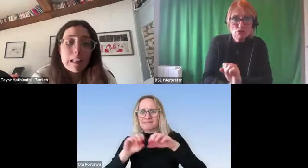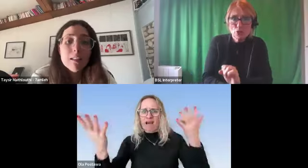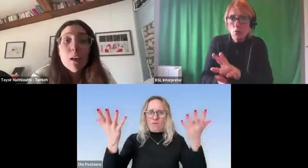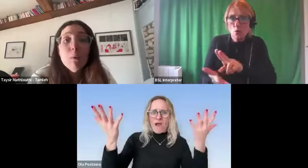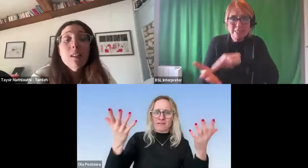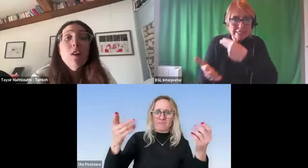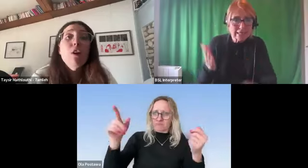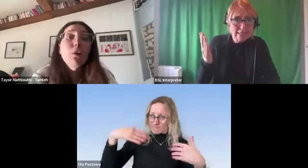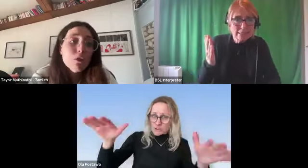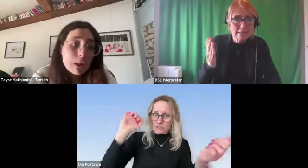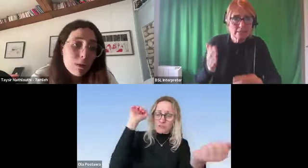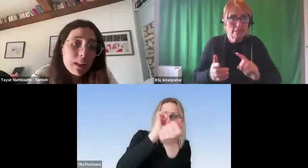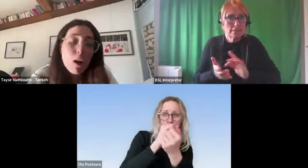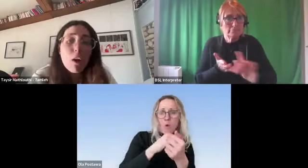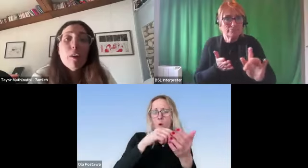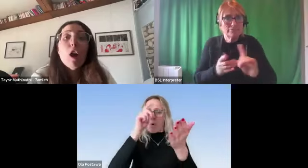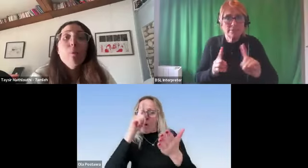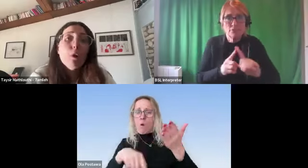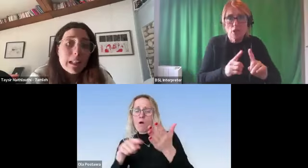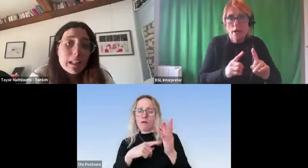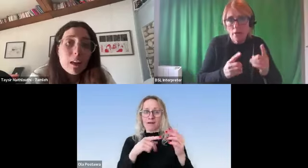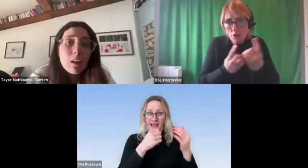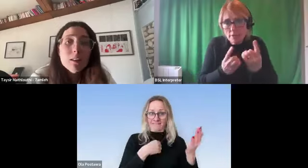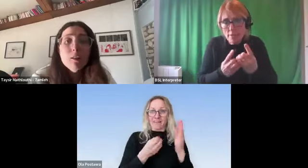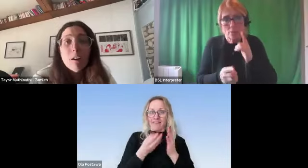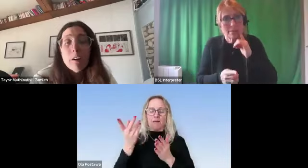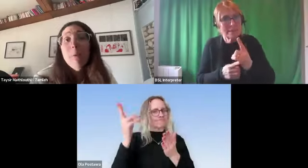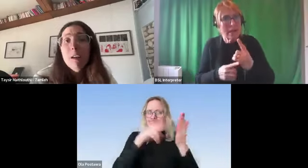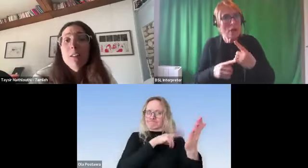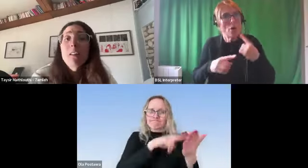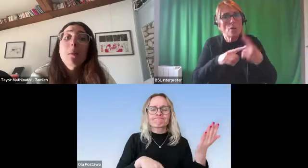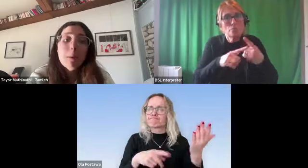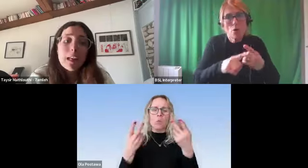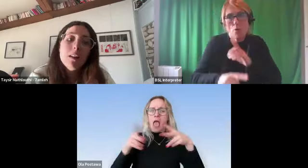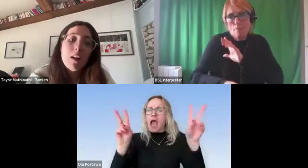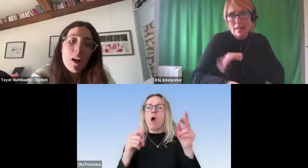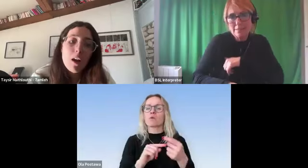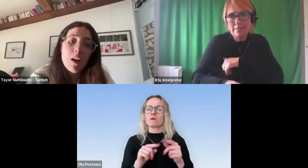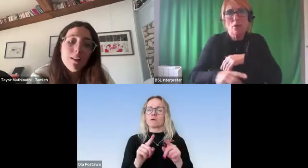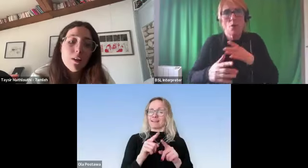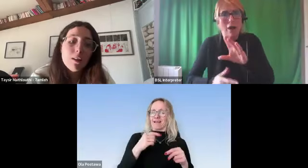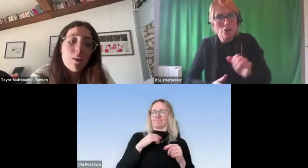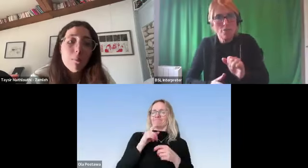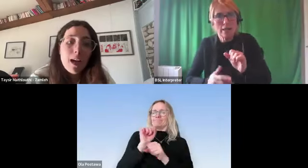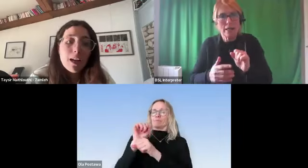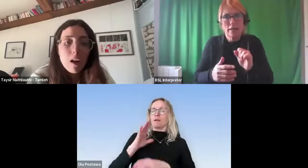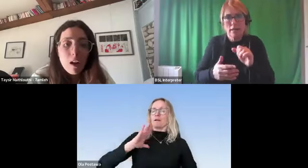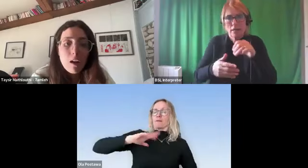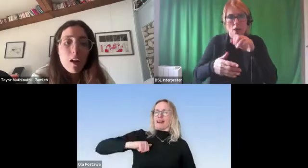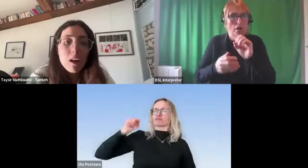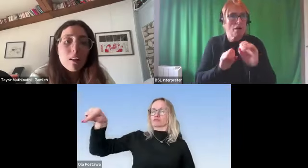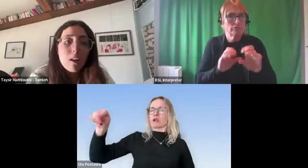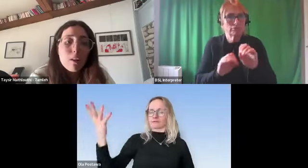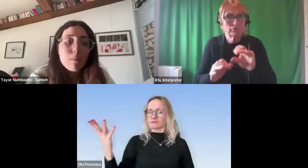delete content. And we've seen a huge increase of pro-Palestinian content or Arabic content being taken down